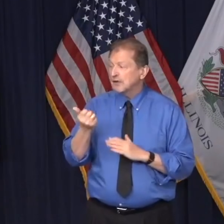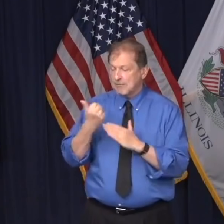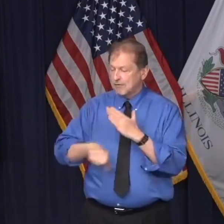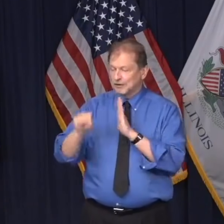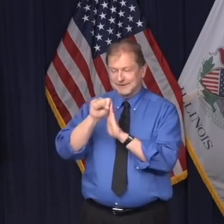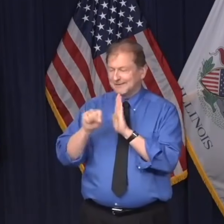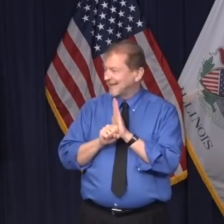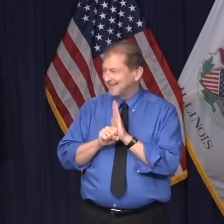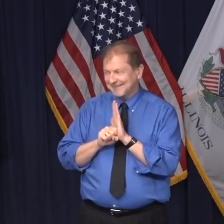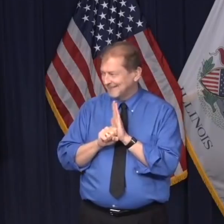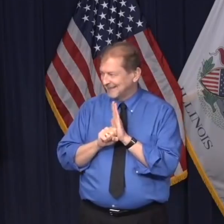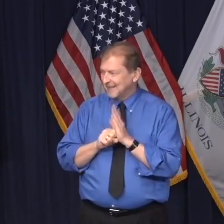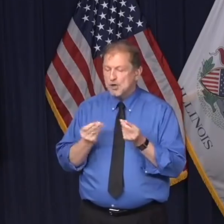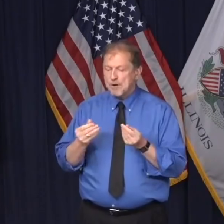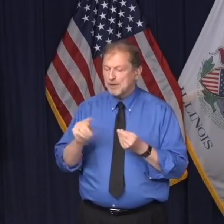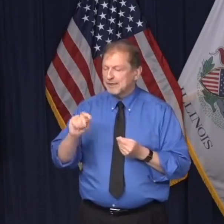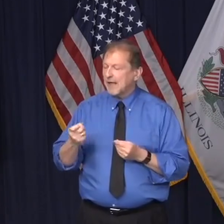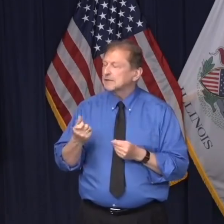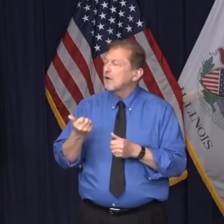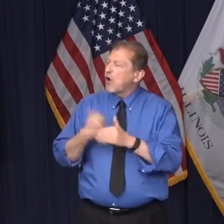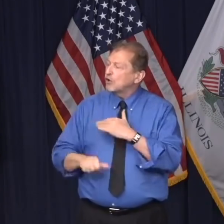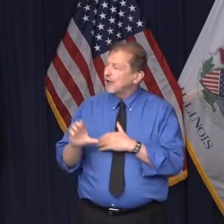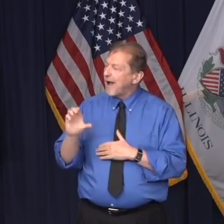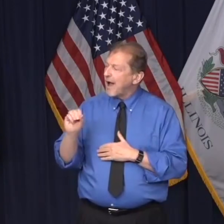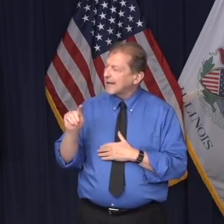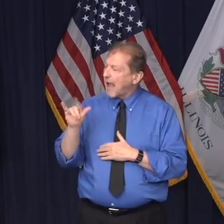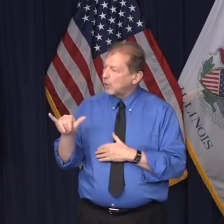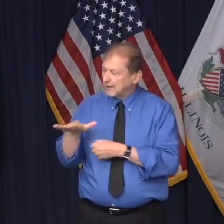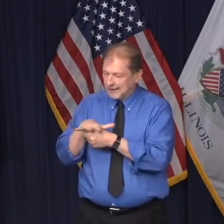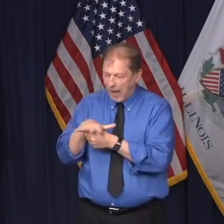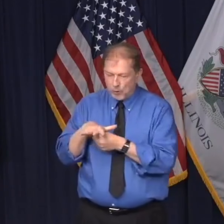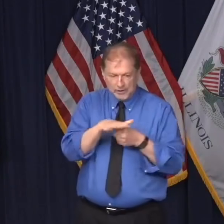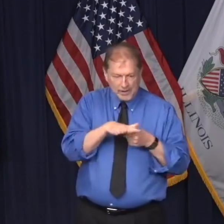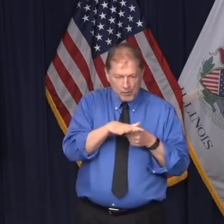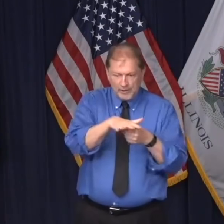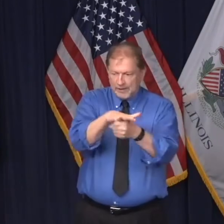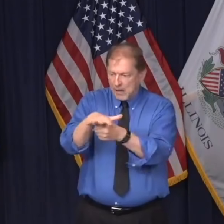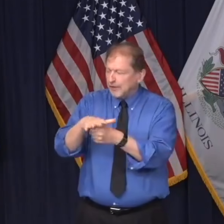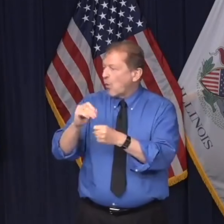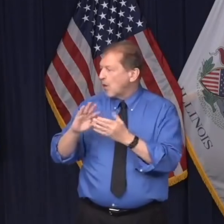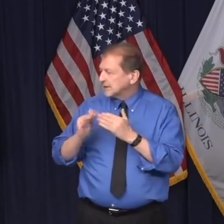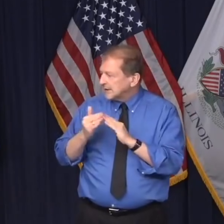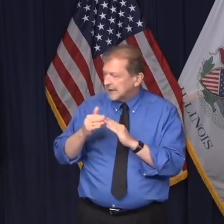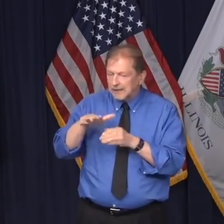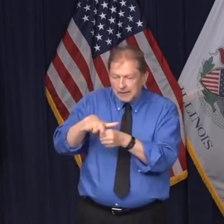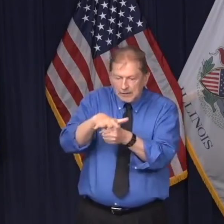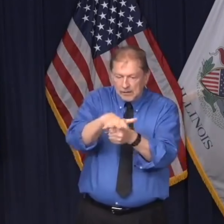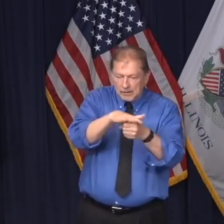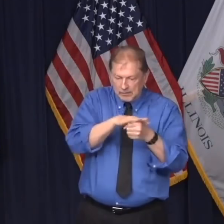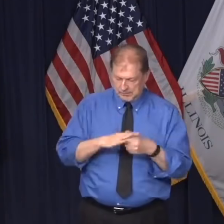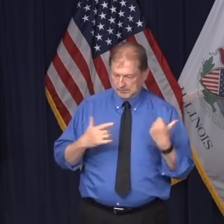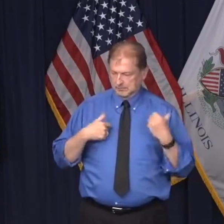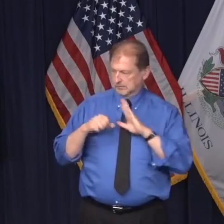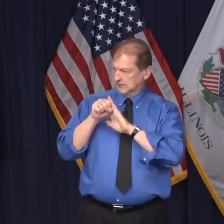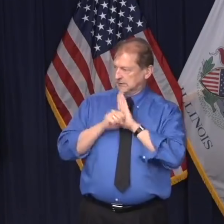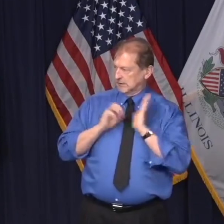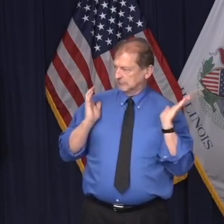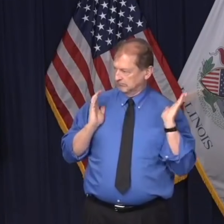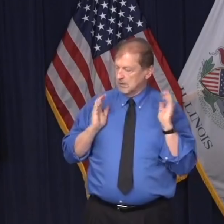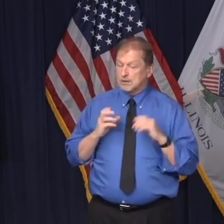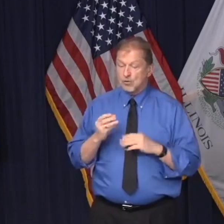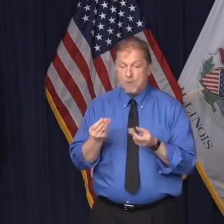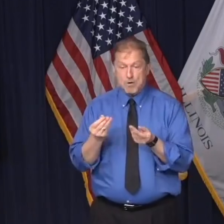managed by local governments, county governments, municipal governments, and I certainly